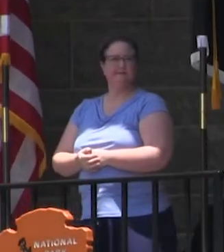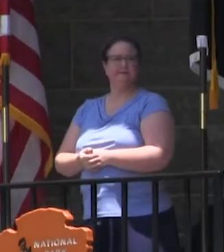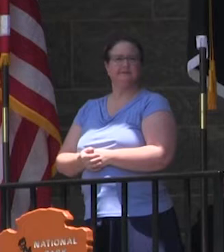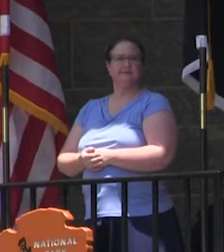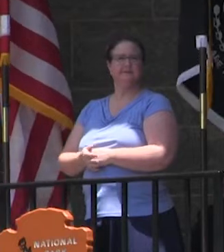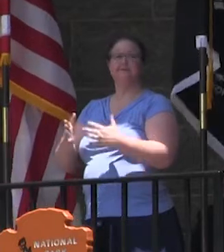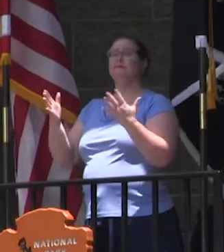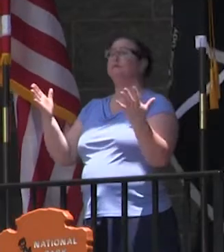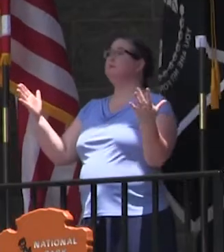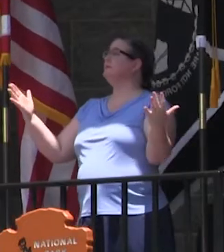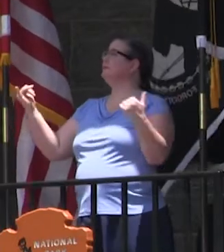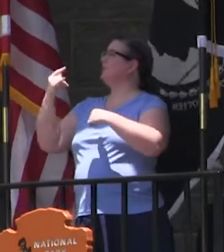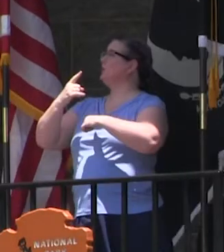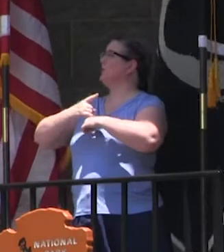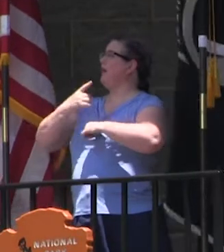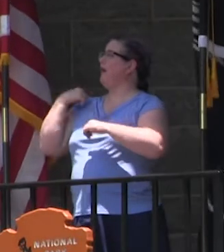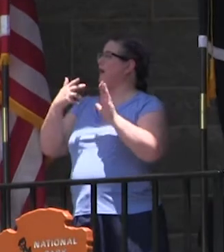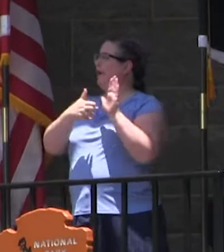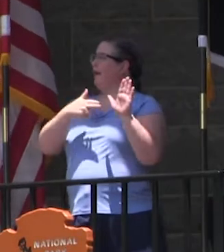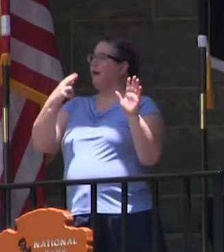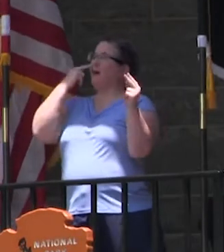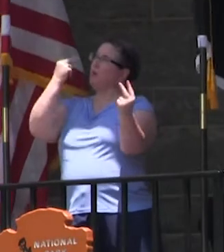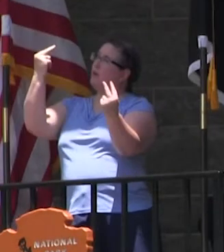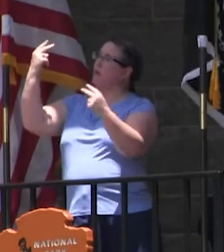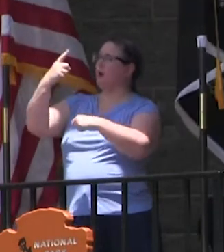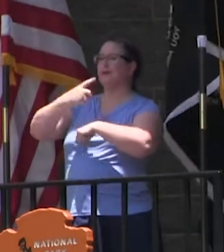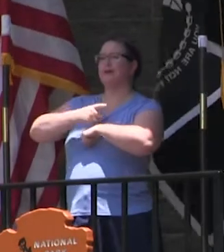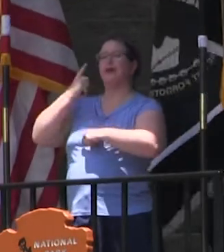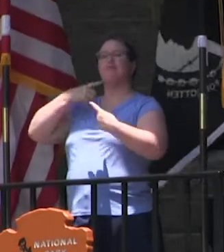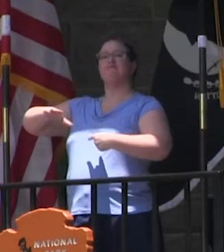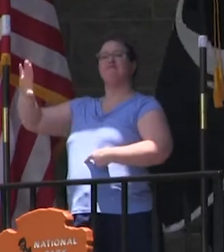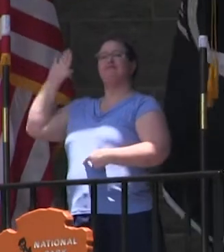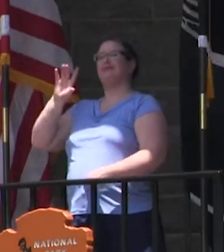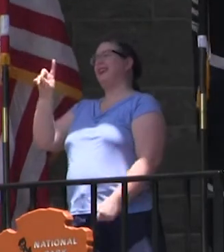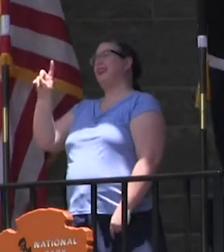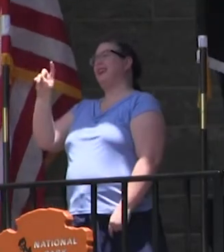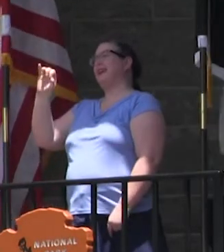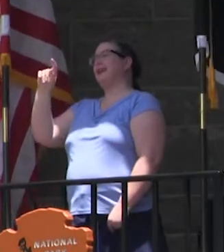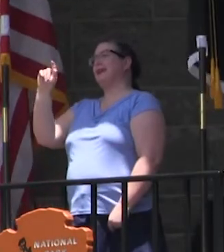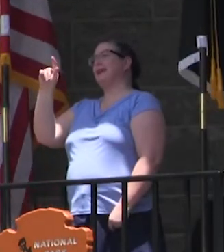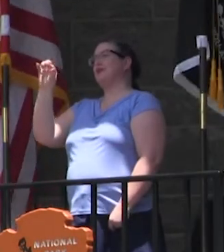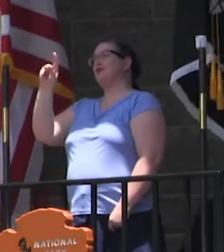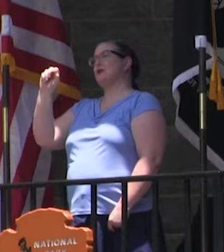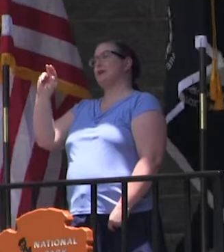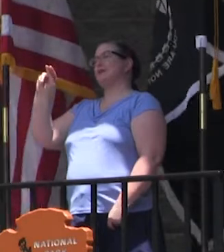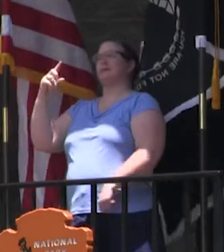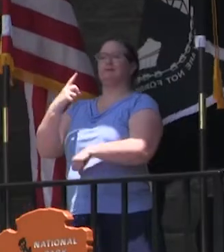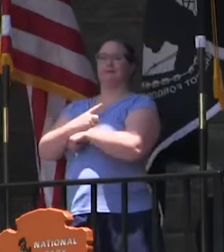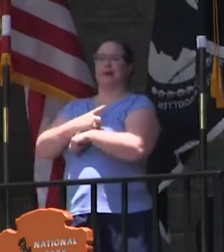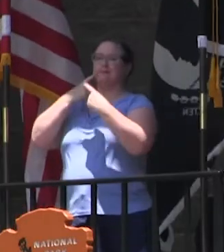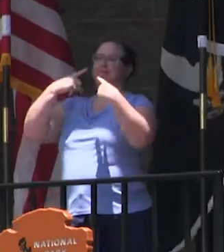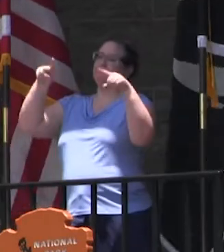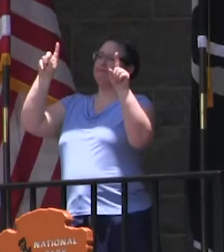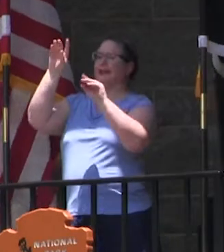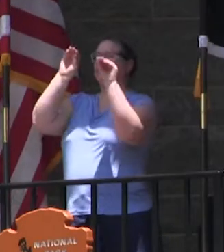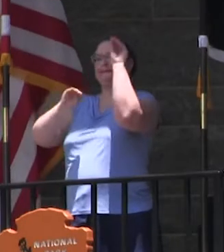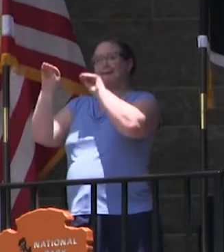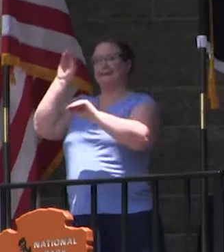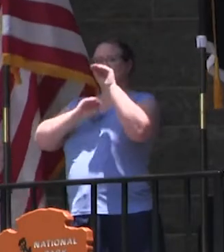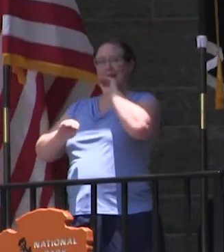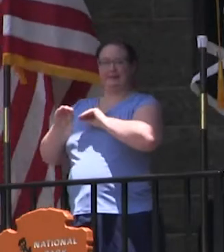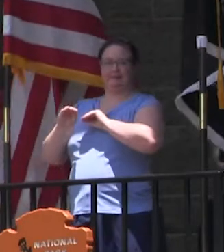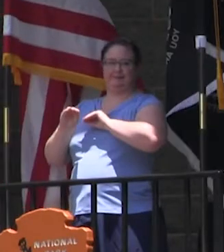we know today as Memorial Day was originally called Decoration Day, based on the tradition of decorating graves